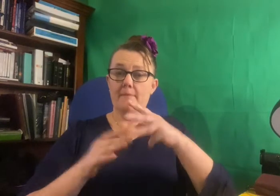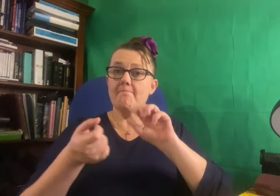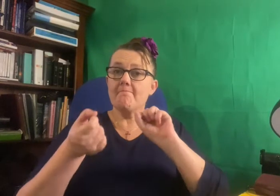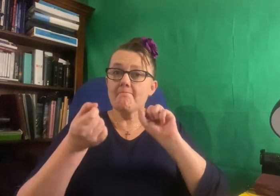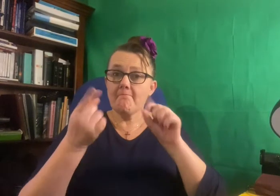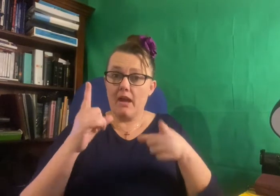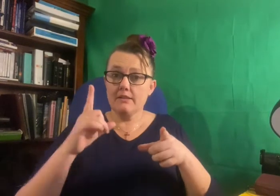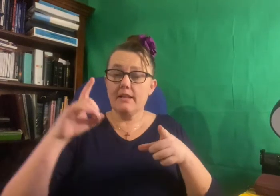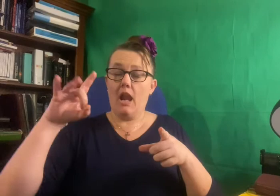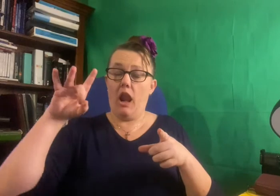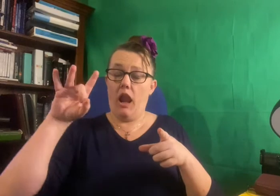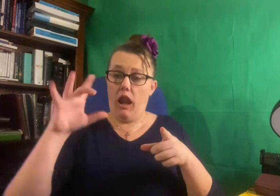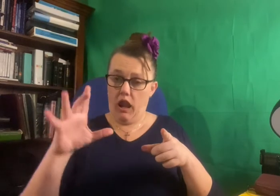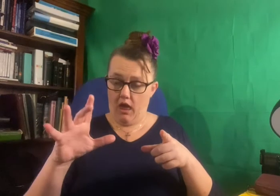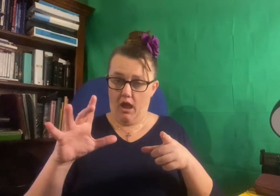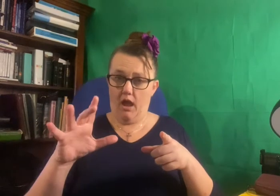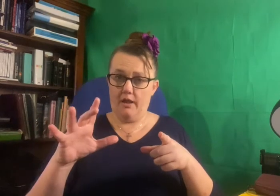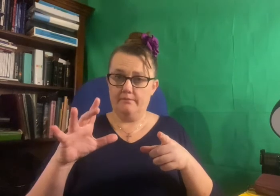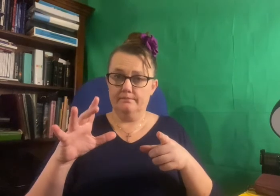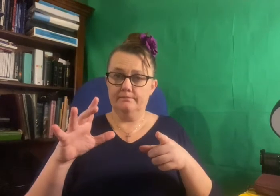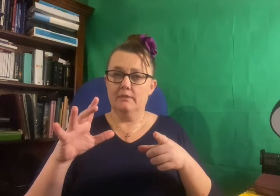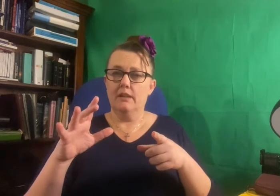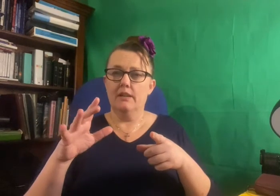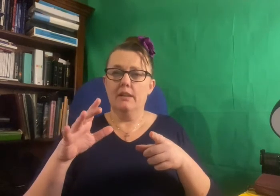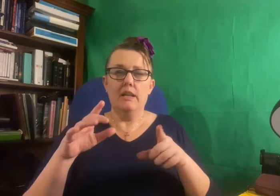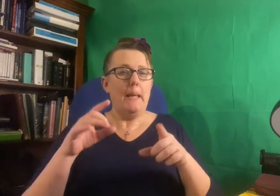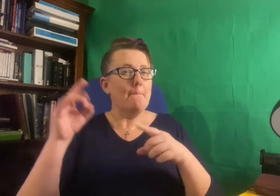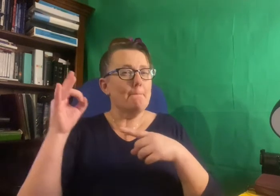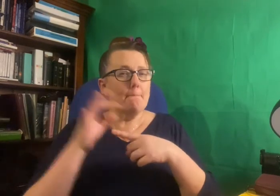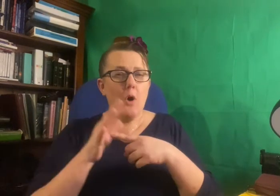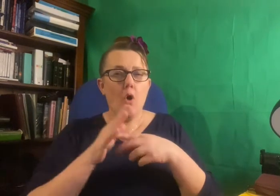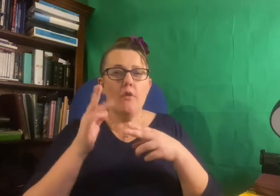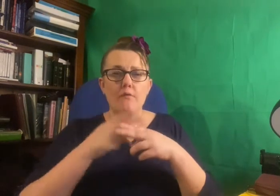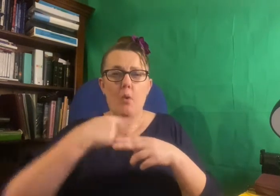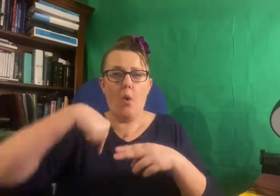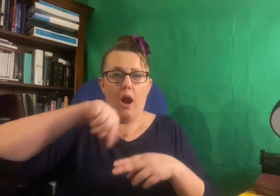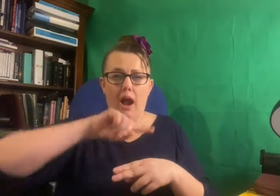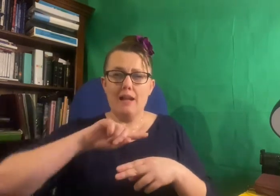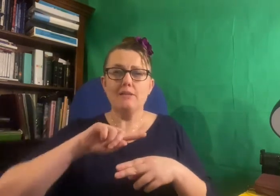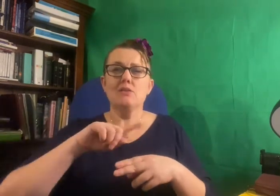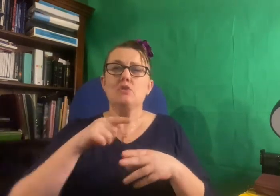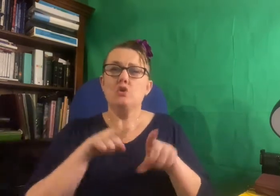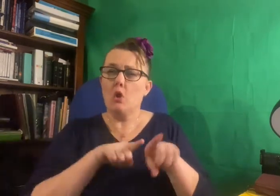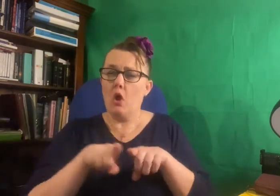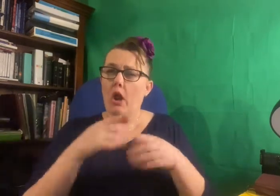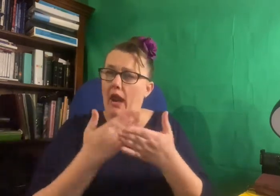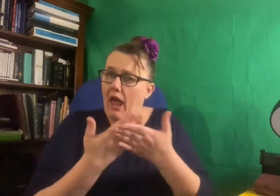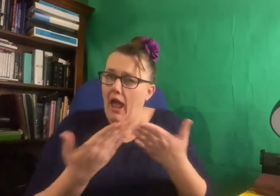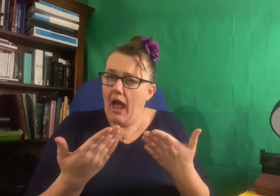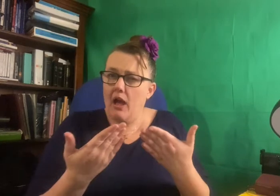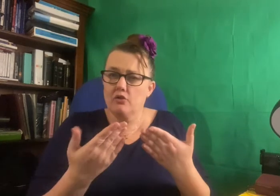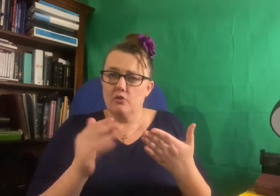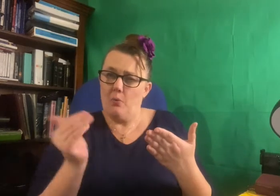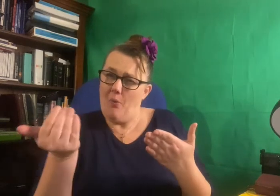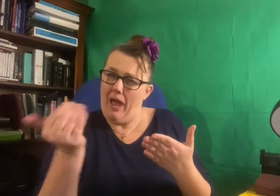Now number 3, understanding light. It's important for us to learn how